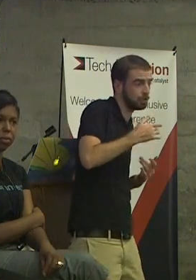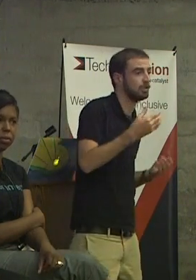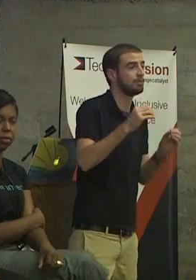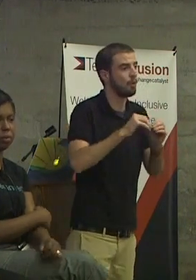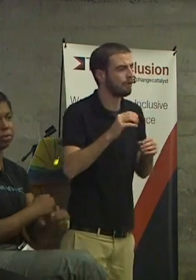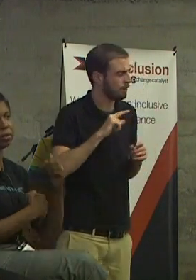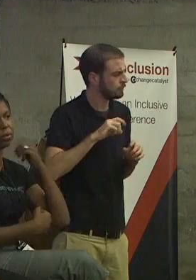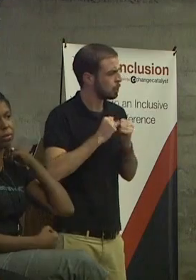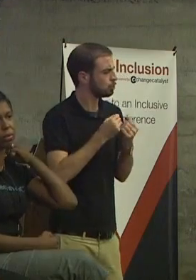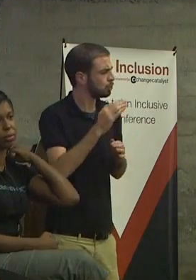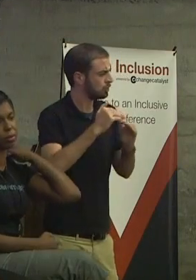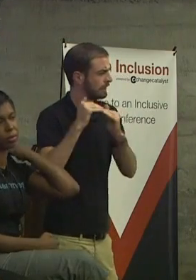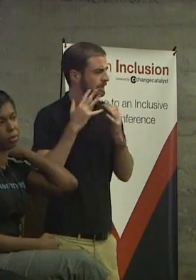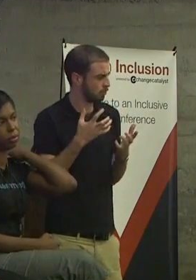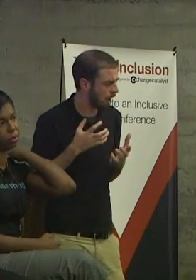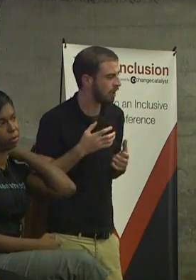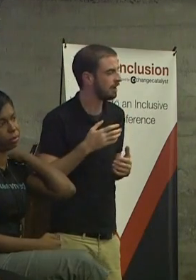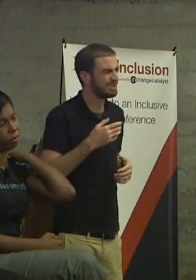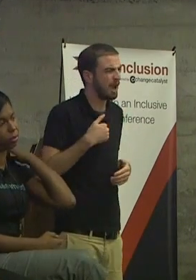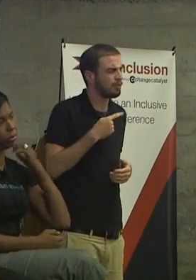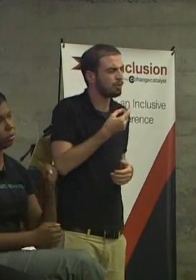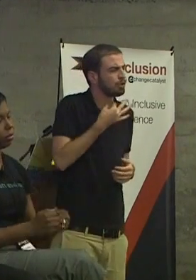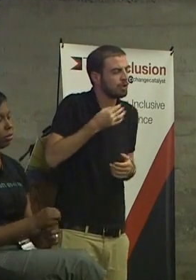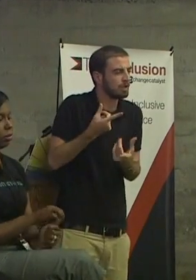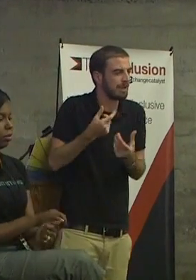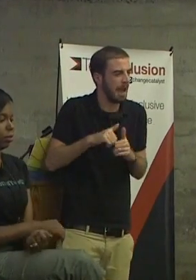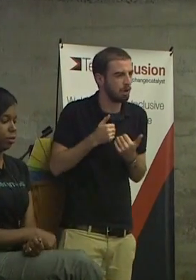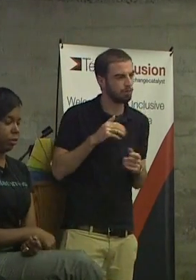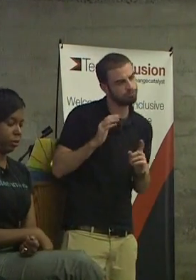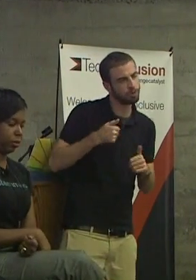justice instincts, and I'm wondering what the case is that you make. Yeah.